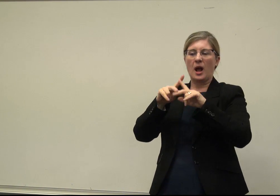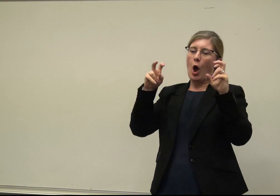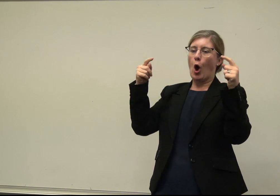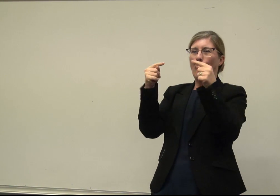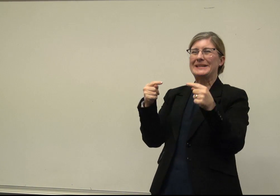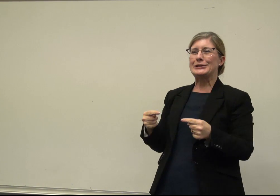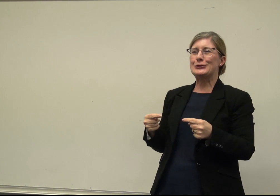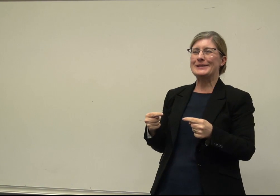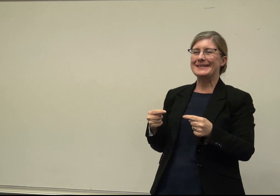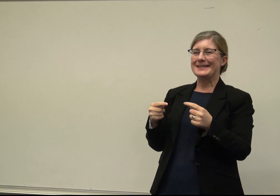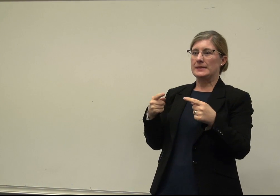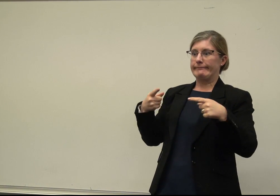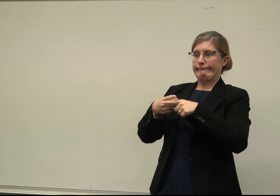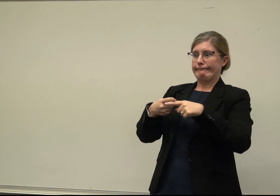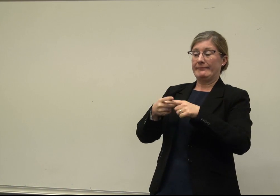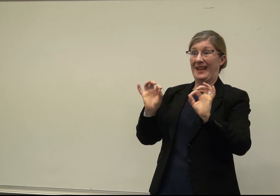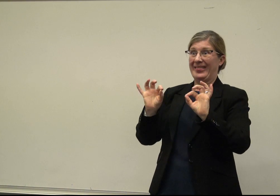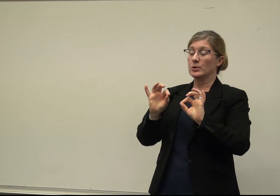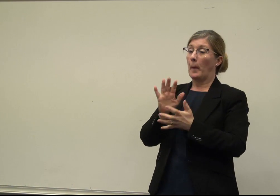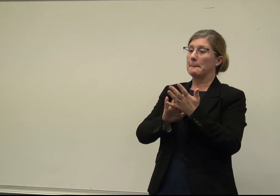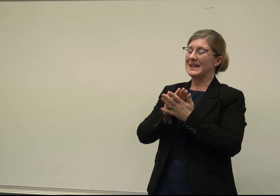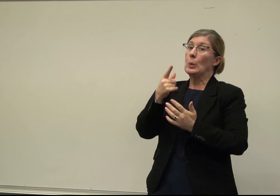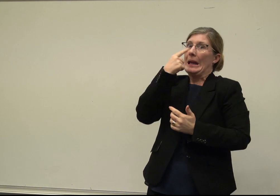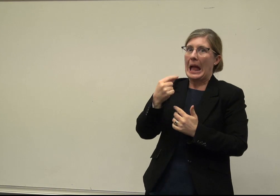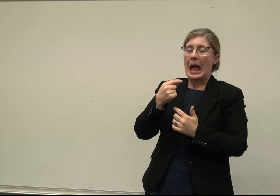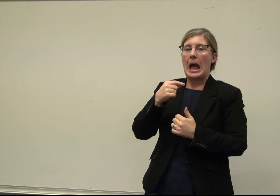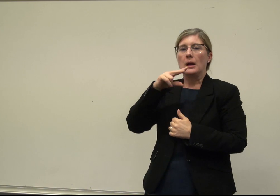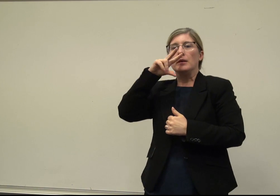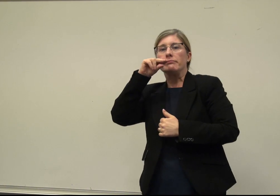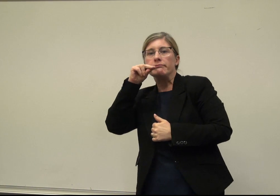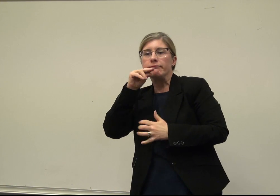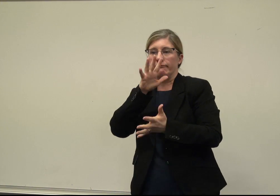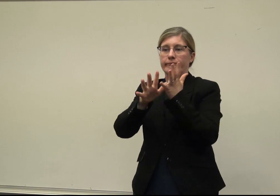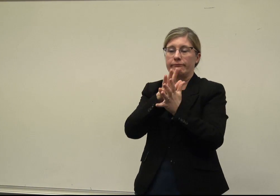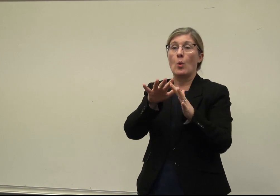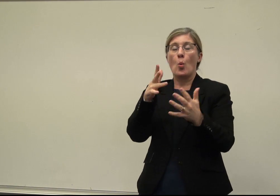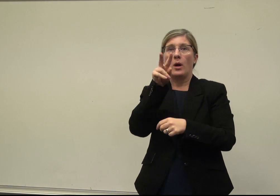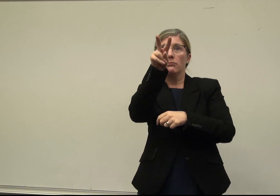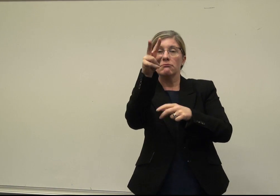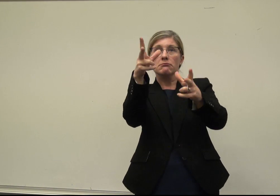it is possible for bimodal bilinguals to produce and hear both languages at